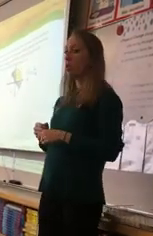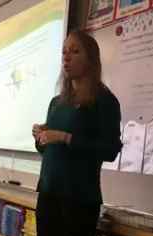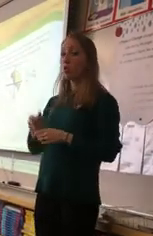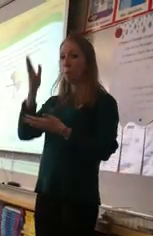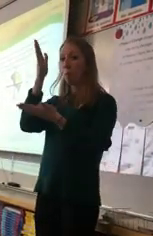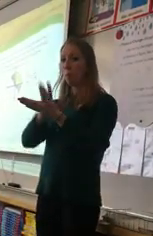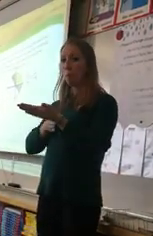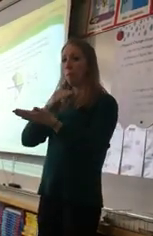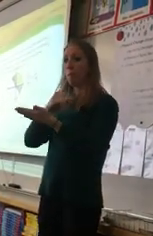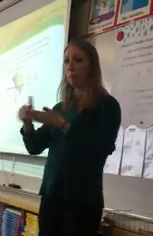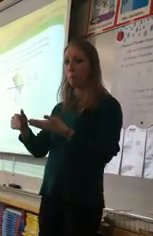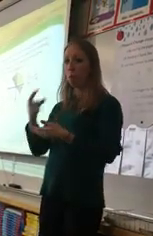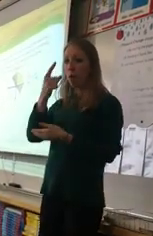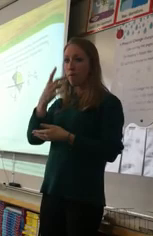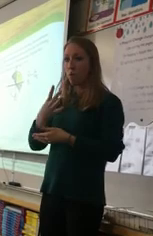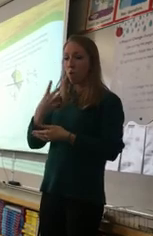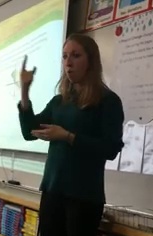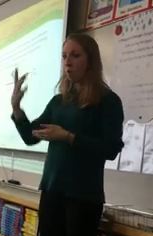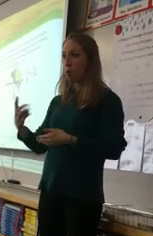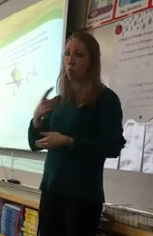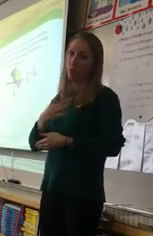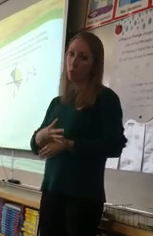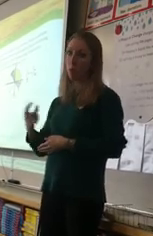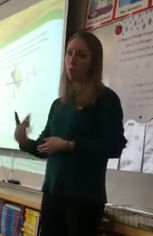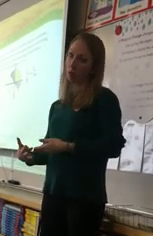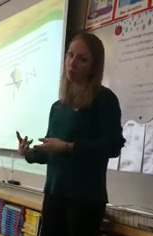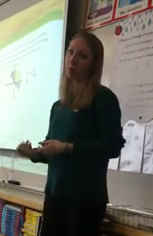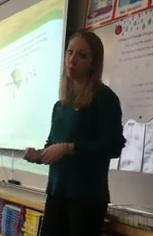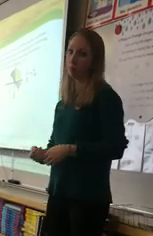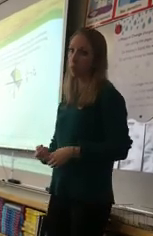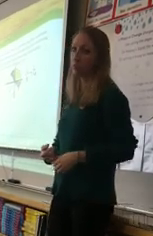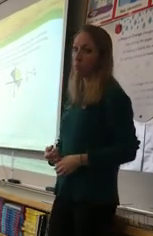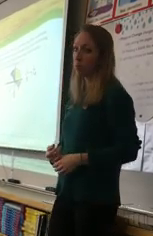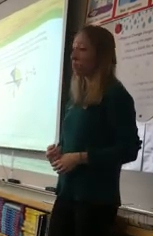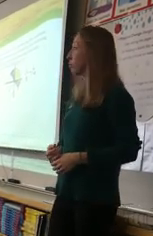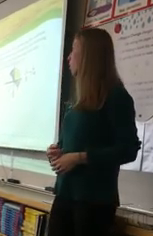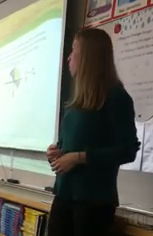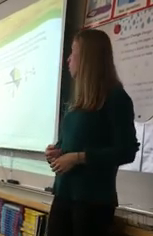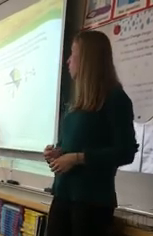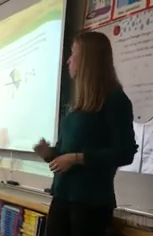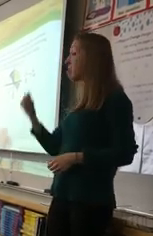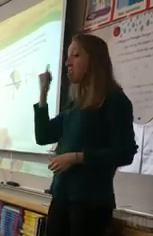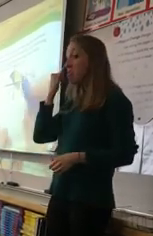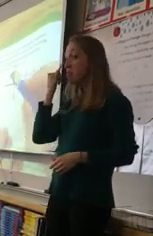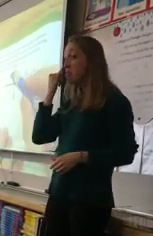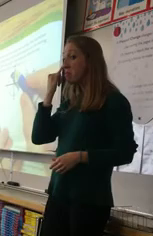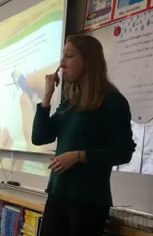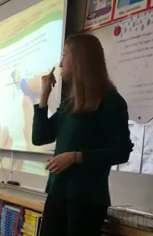fourths. The whole pie into fourths. Okay? If he eats a fourth,